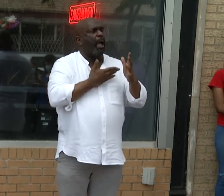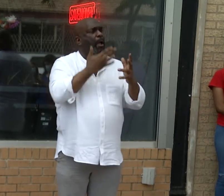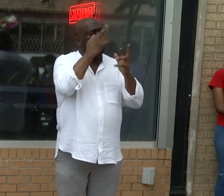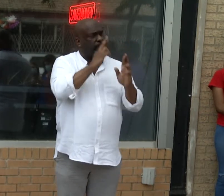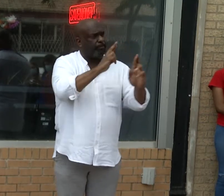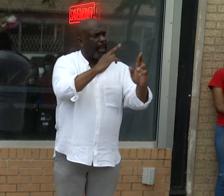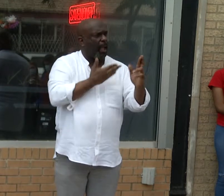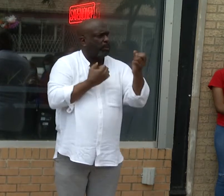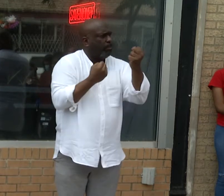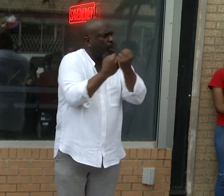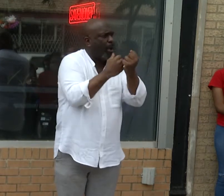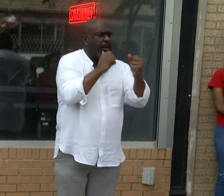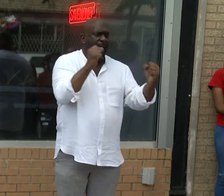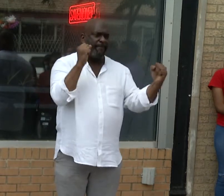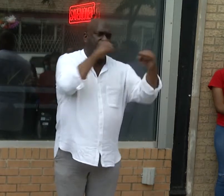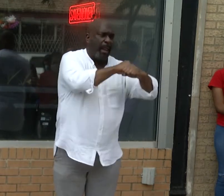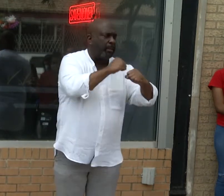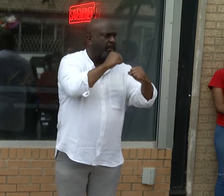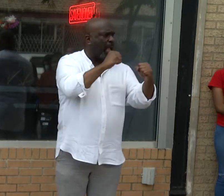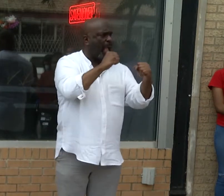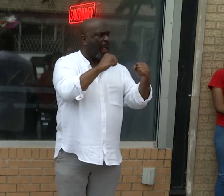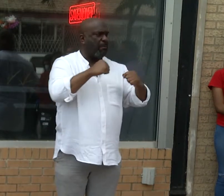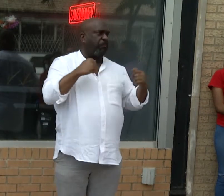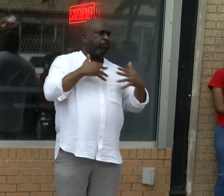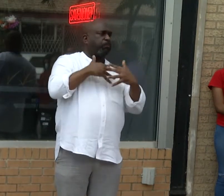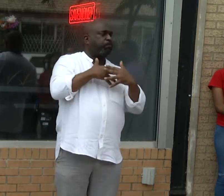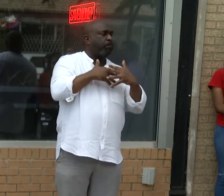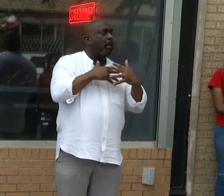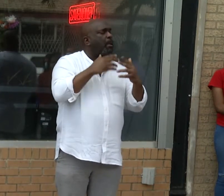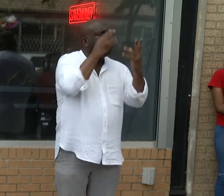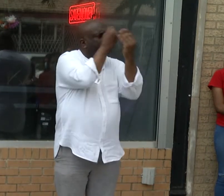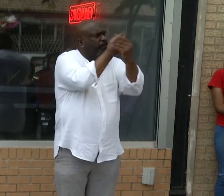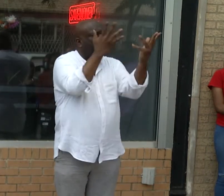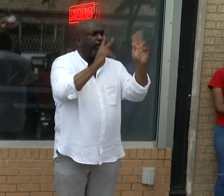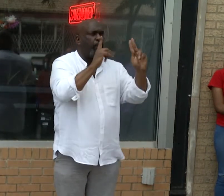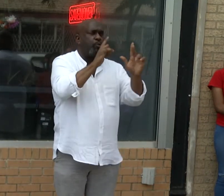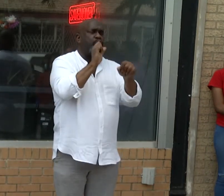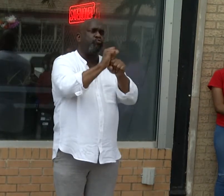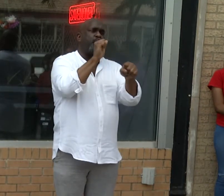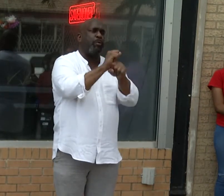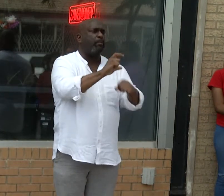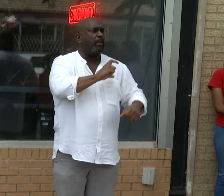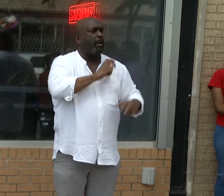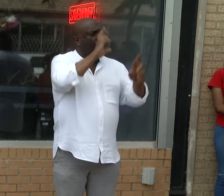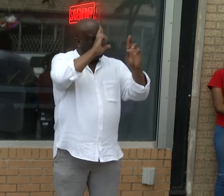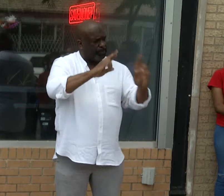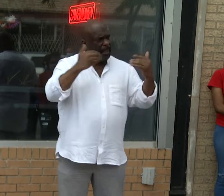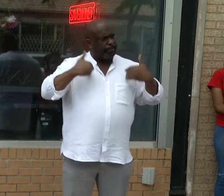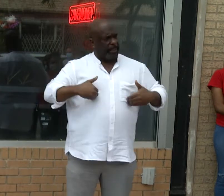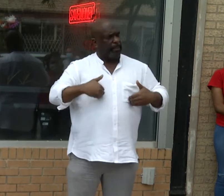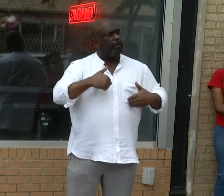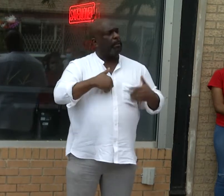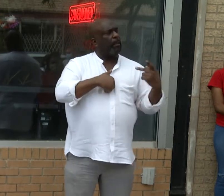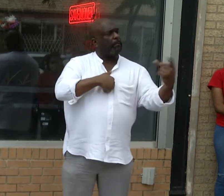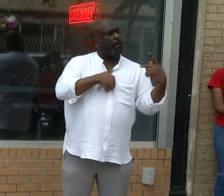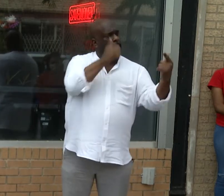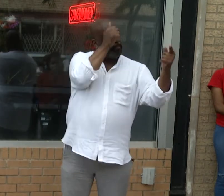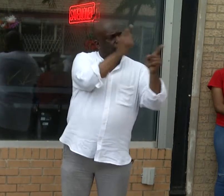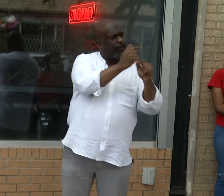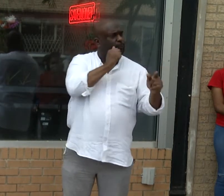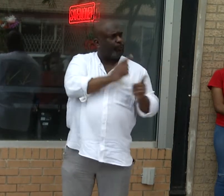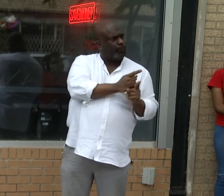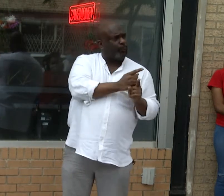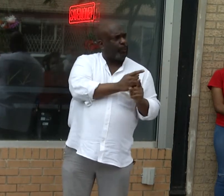intimidation. I stand with those who say to law enforcement, respect me, Respect me as your brother, as your